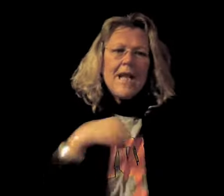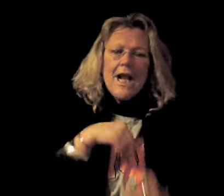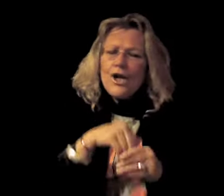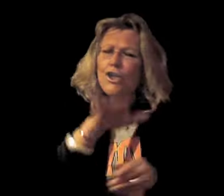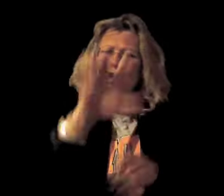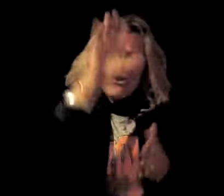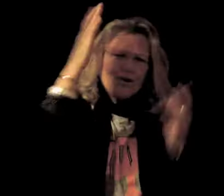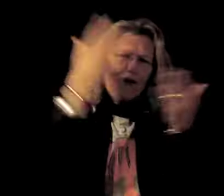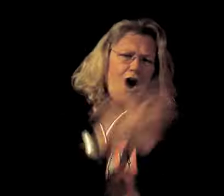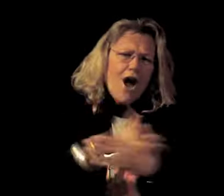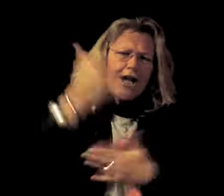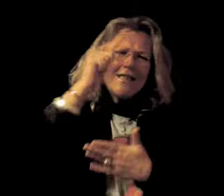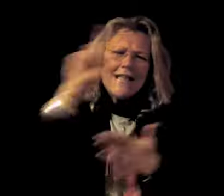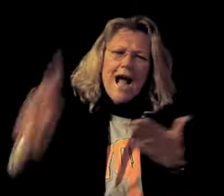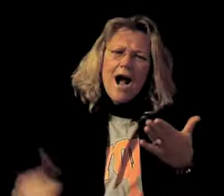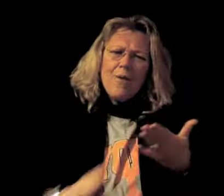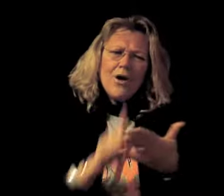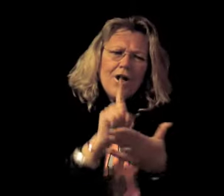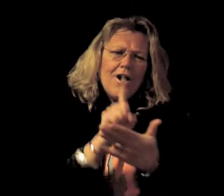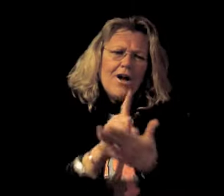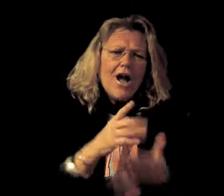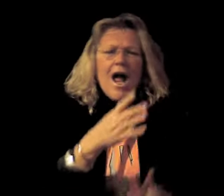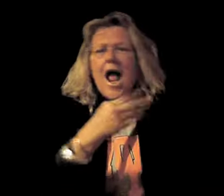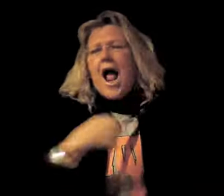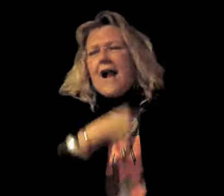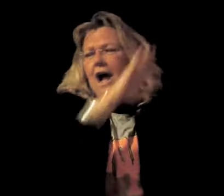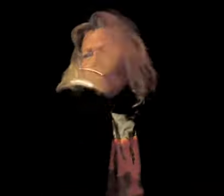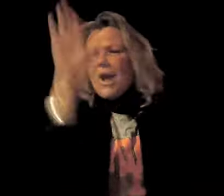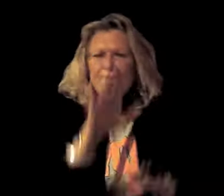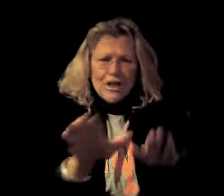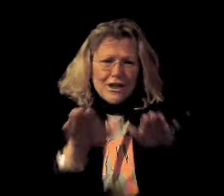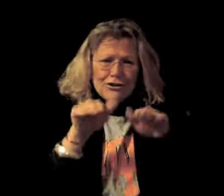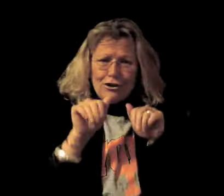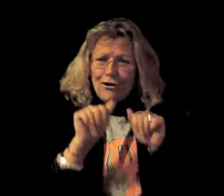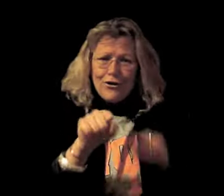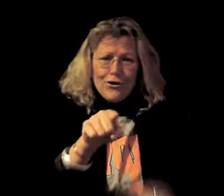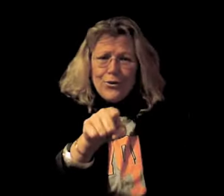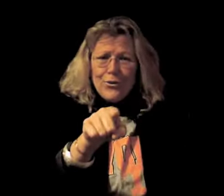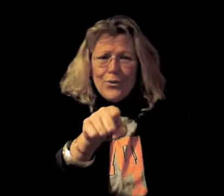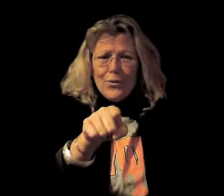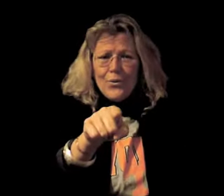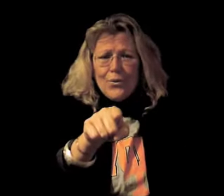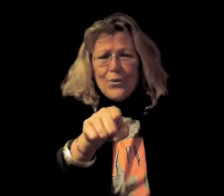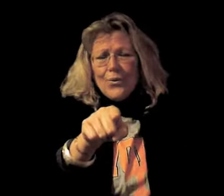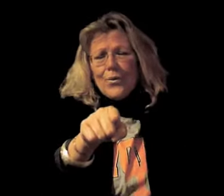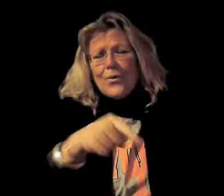Take me in into your darkest hour, and I'll never desert you.